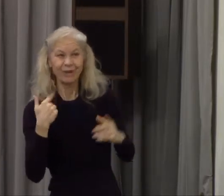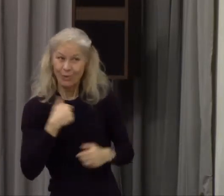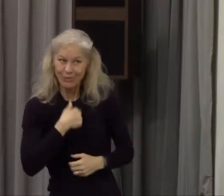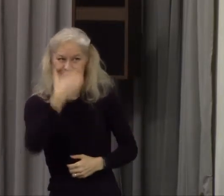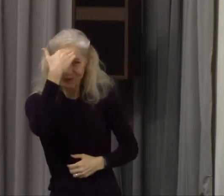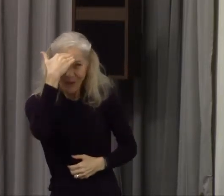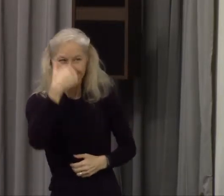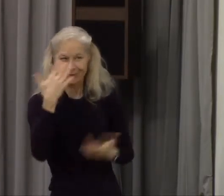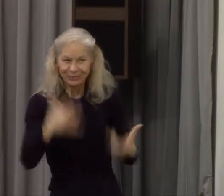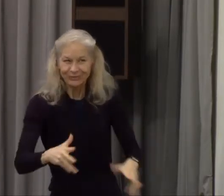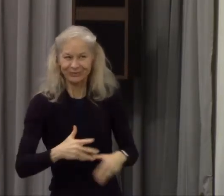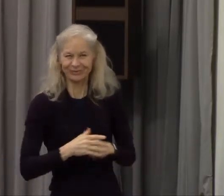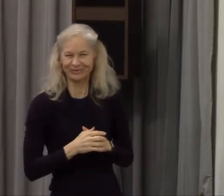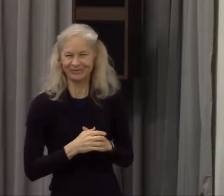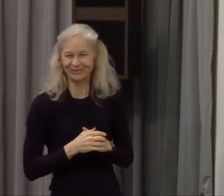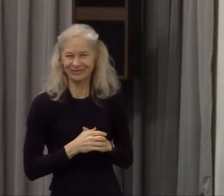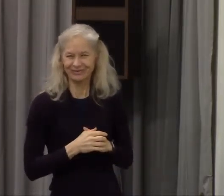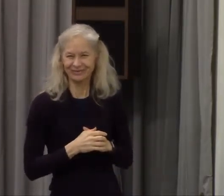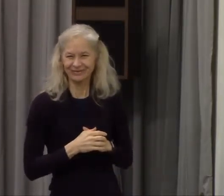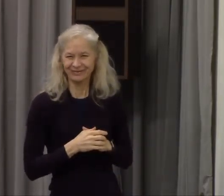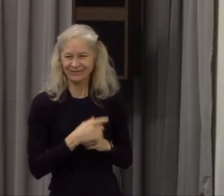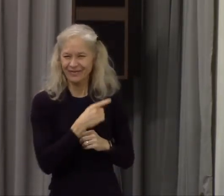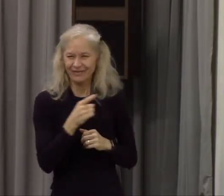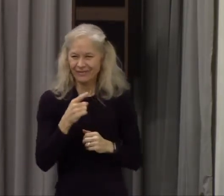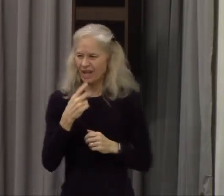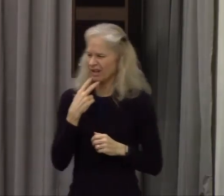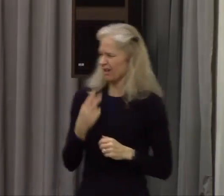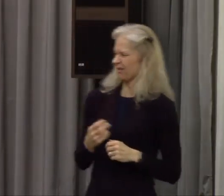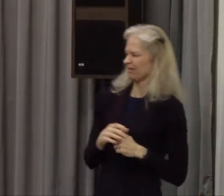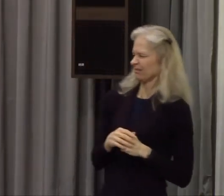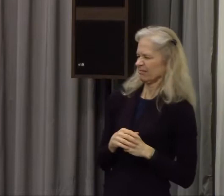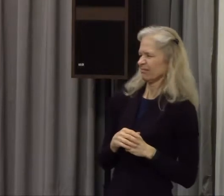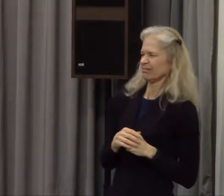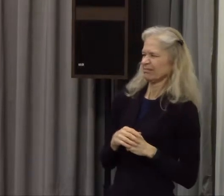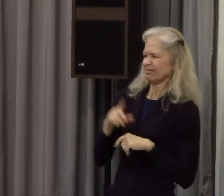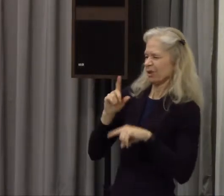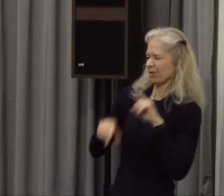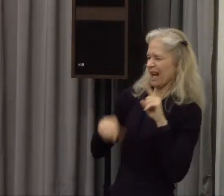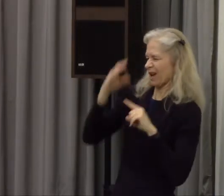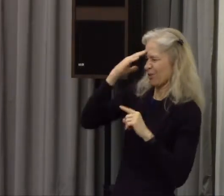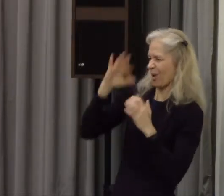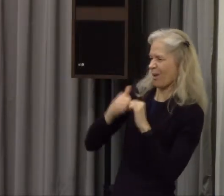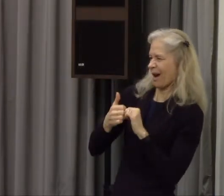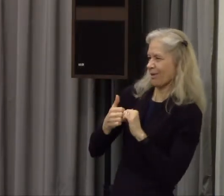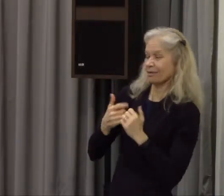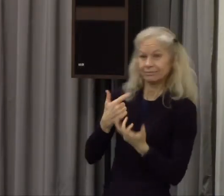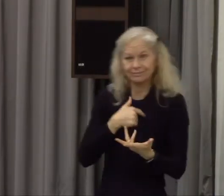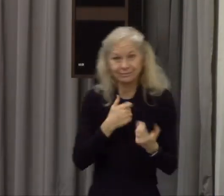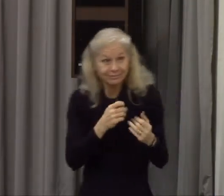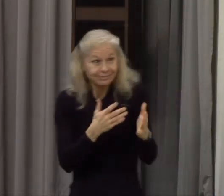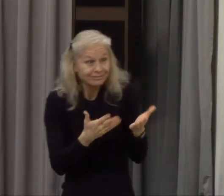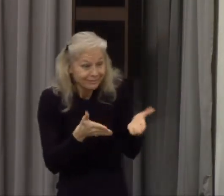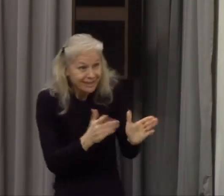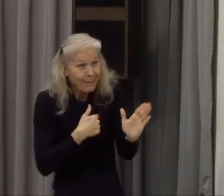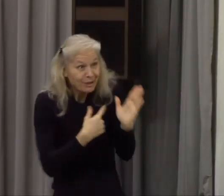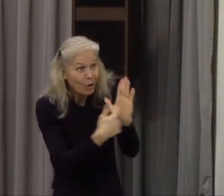I am the way, the truth, and the life. No man goeth unto the Father but by me, Jesus says, John 14, 6.